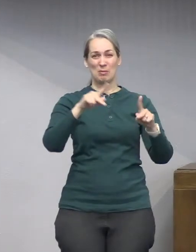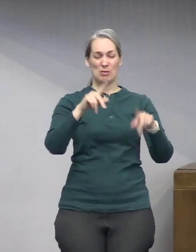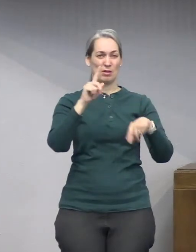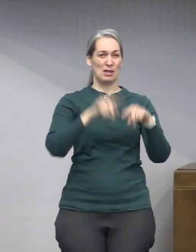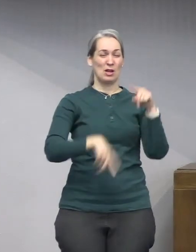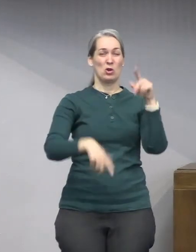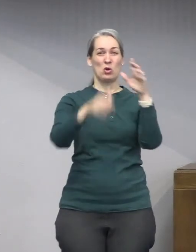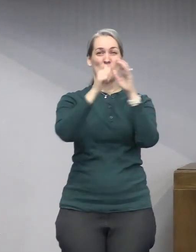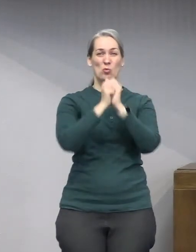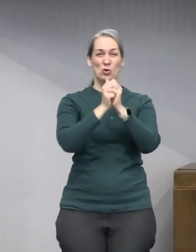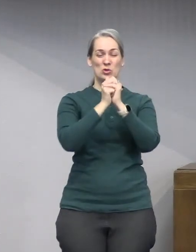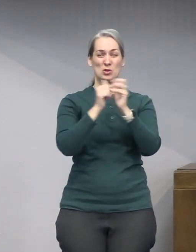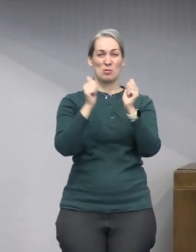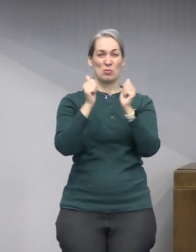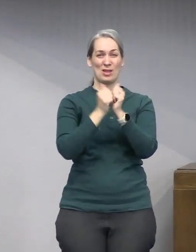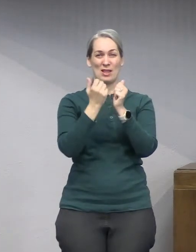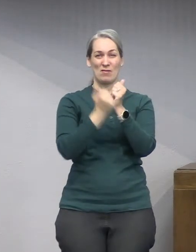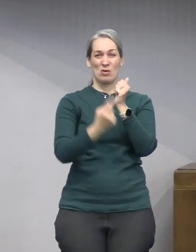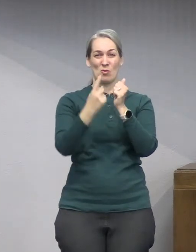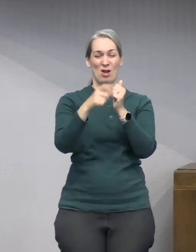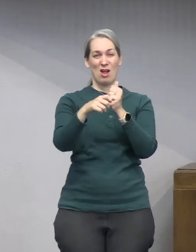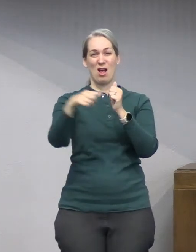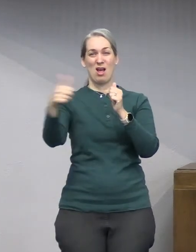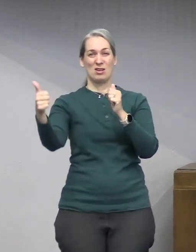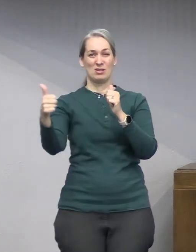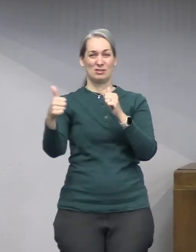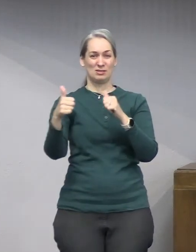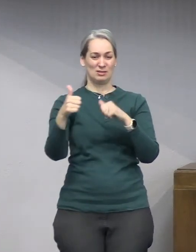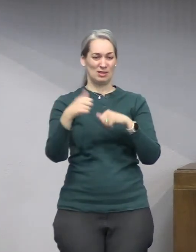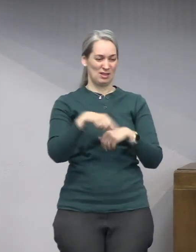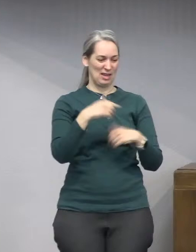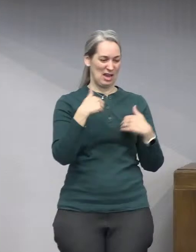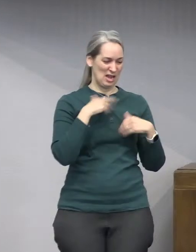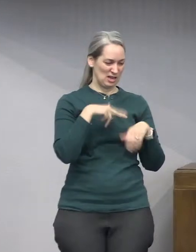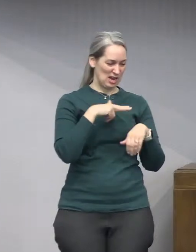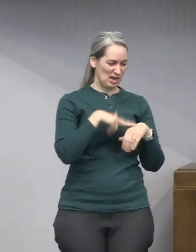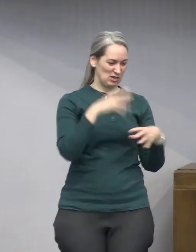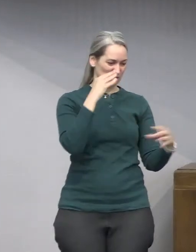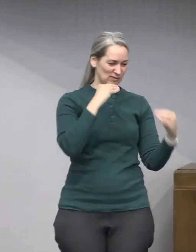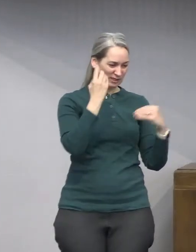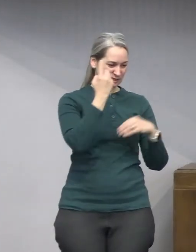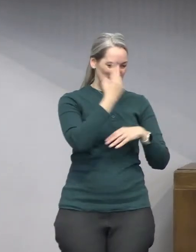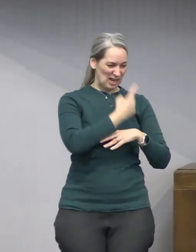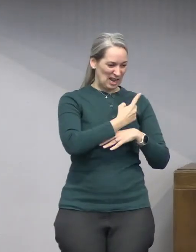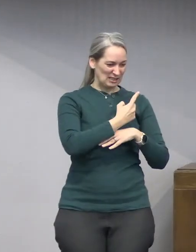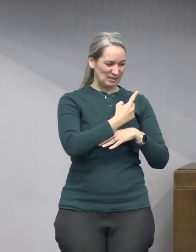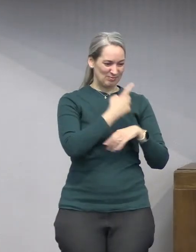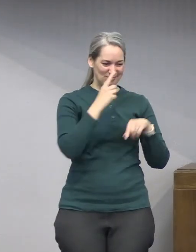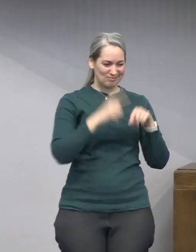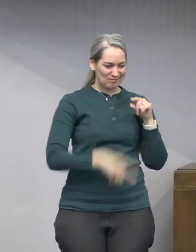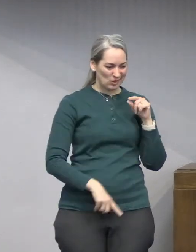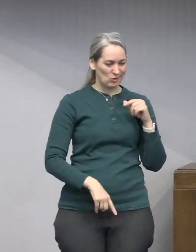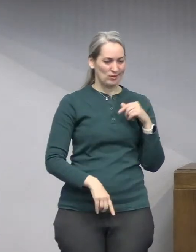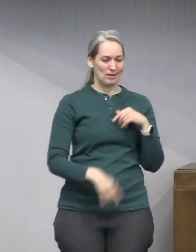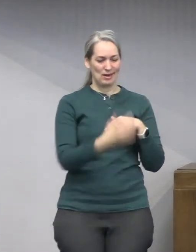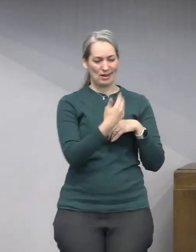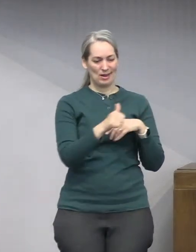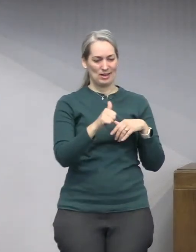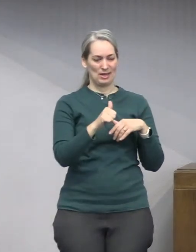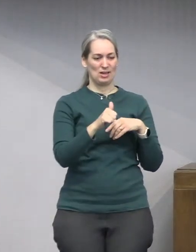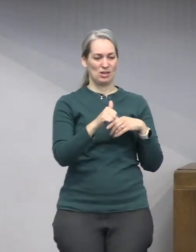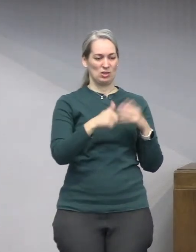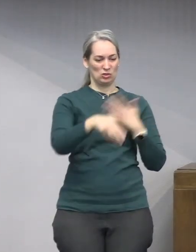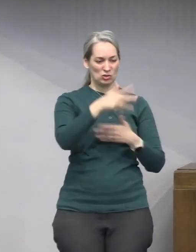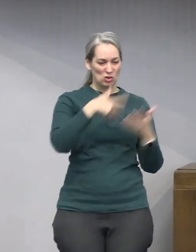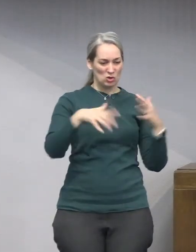worship with the rest of the nation. National feast days, those were out. Any social gathering